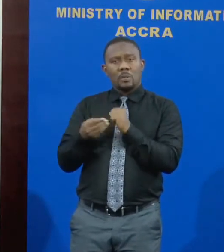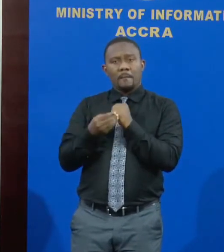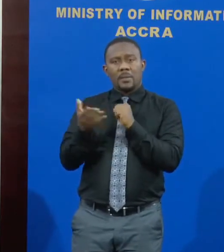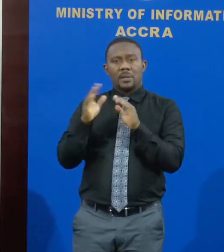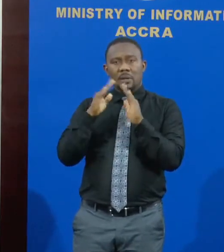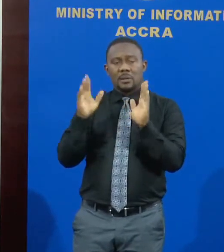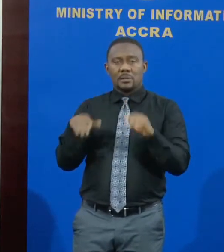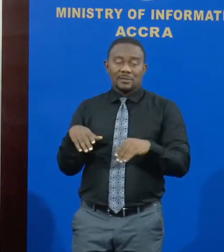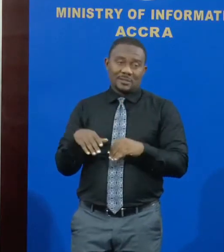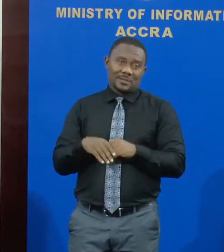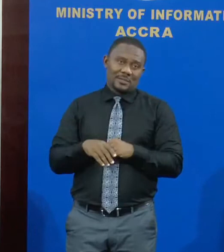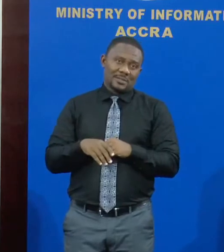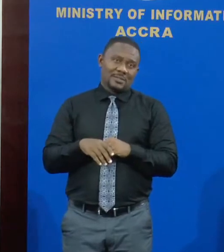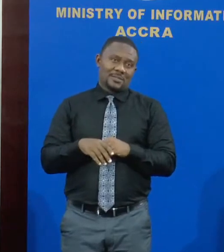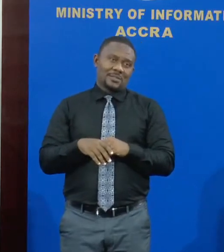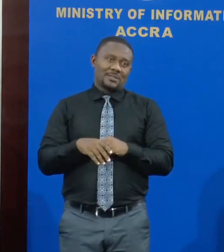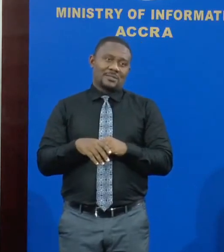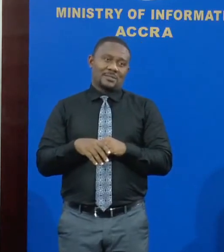Ms. Ramu,